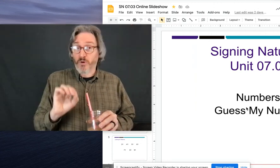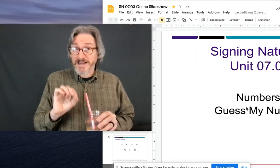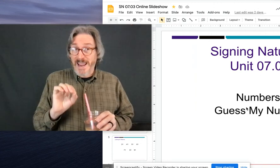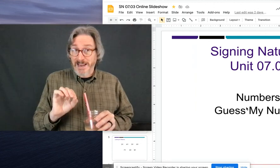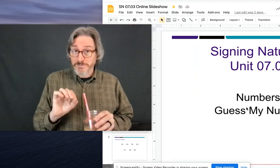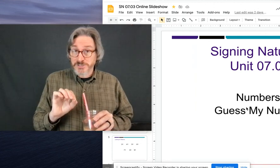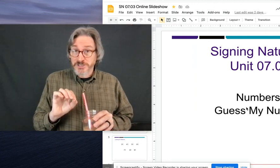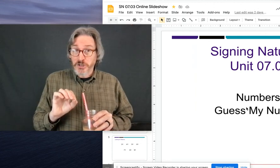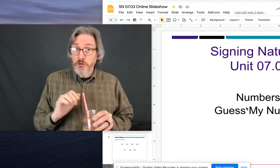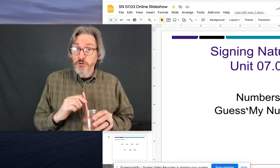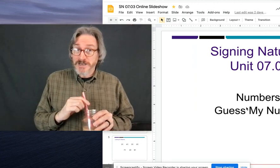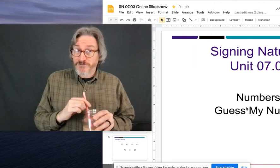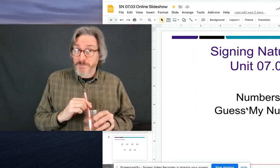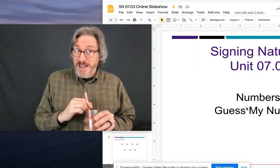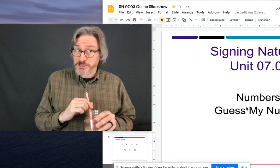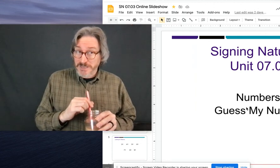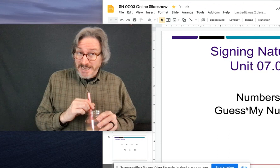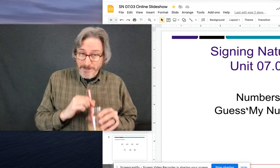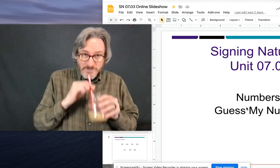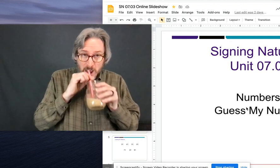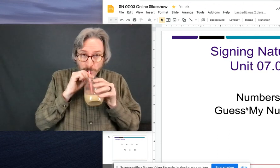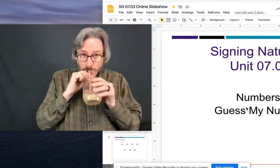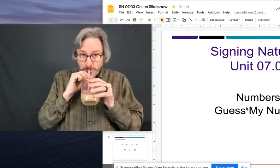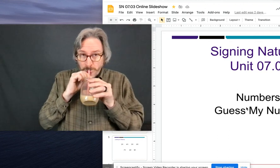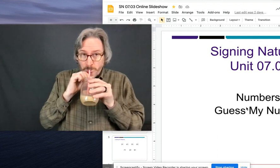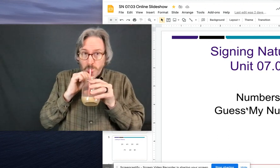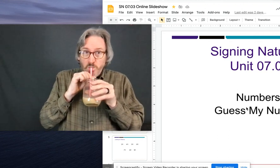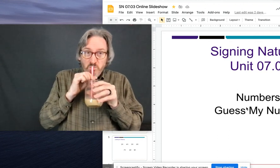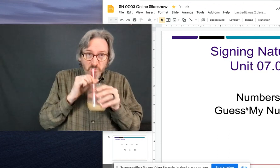most boring games you could ever imagine playing.